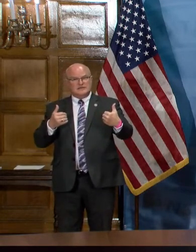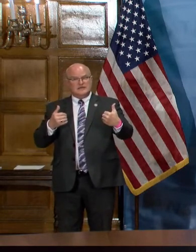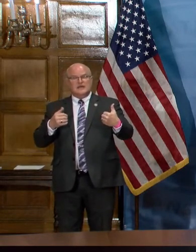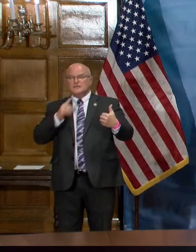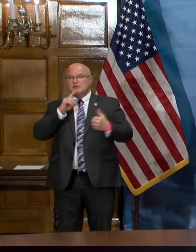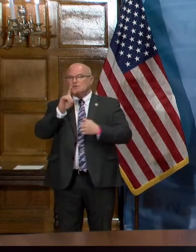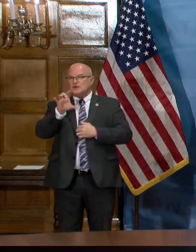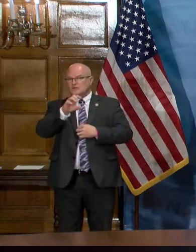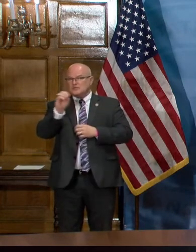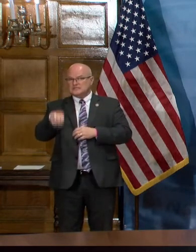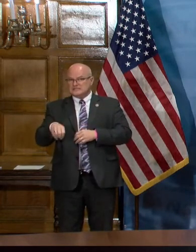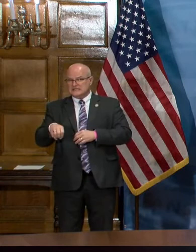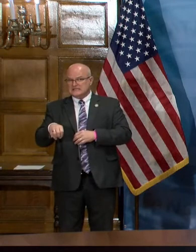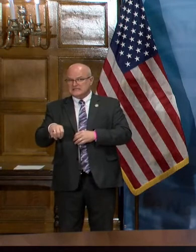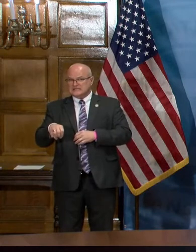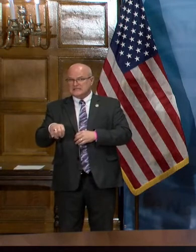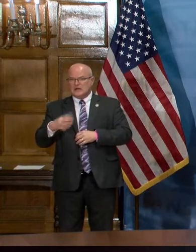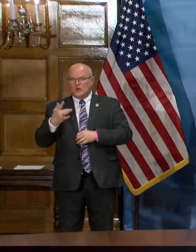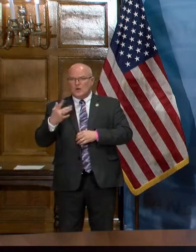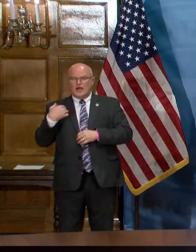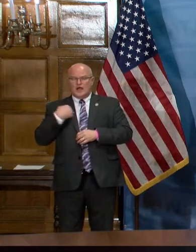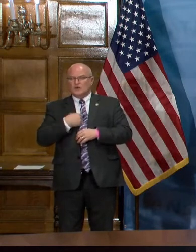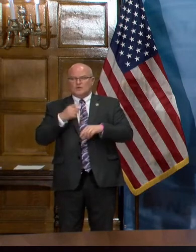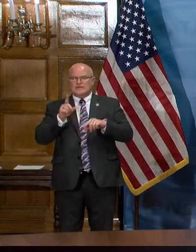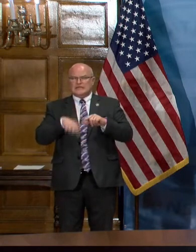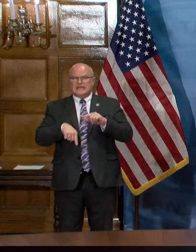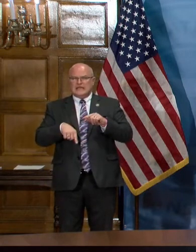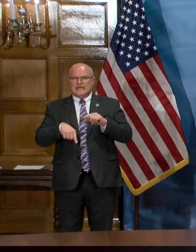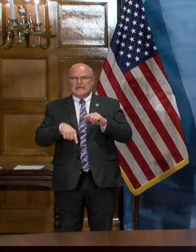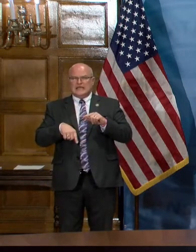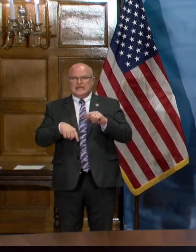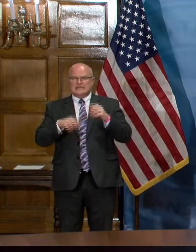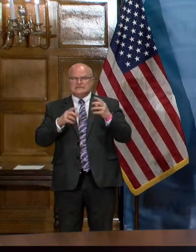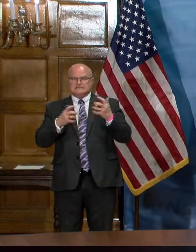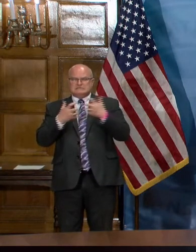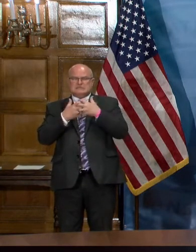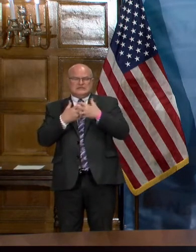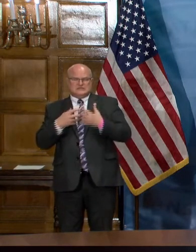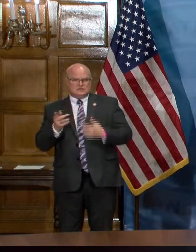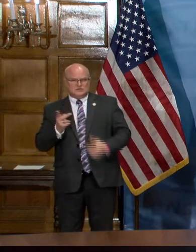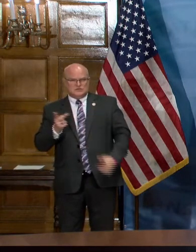be at 100%. Why we can't mesh those two?